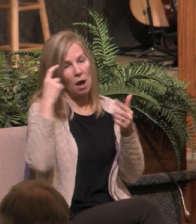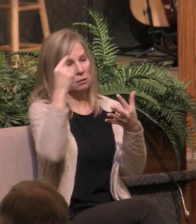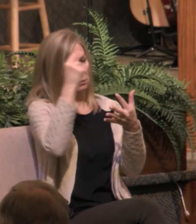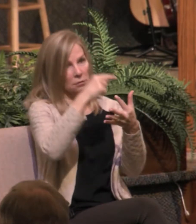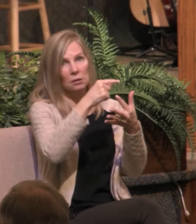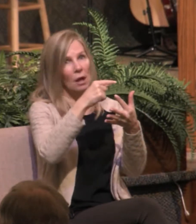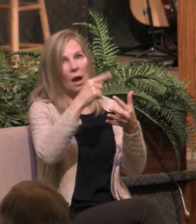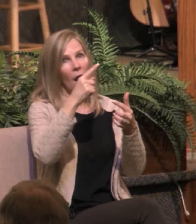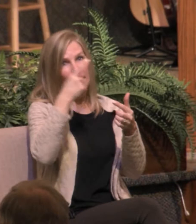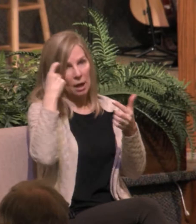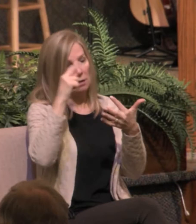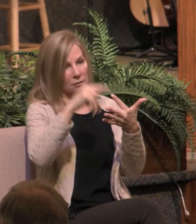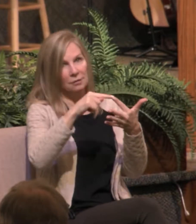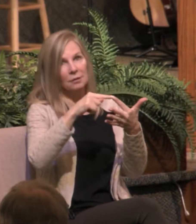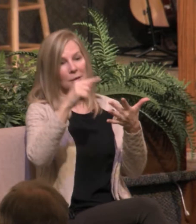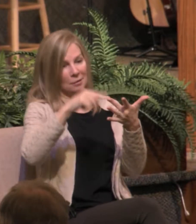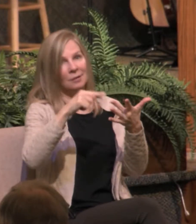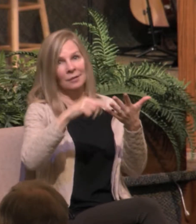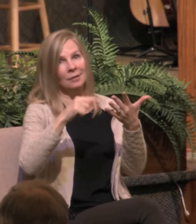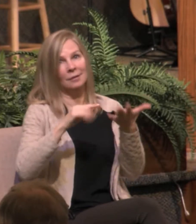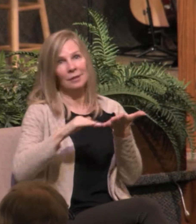But ultimately, he went.